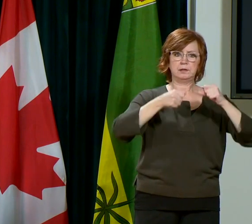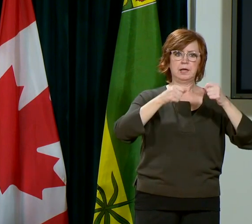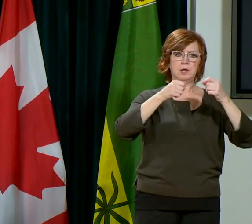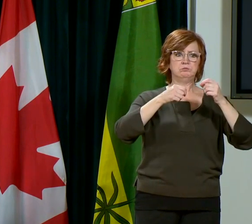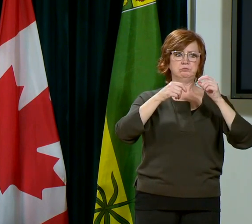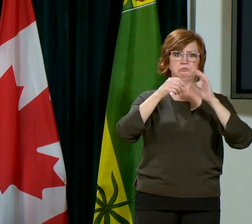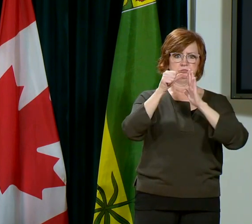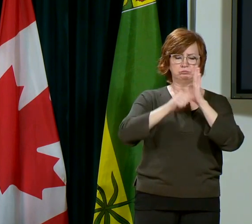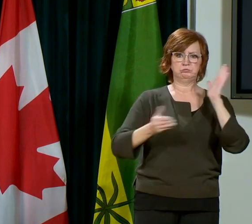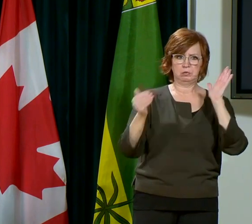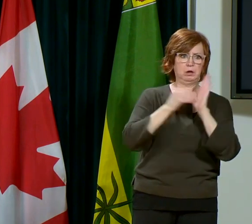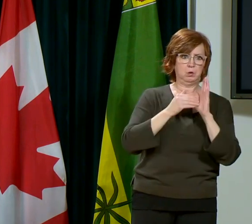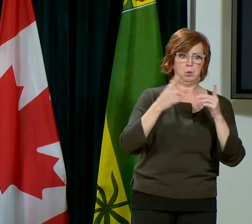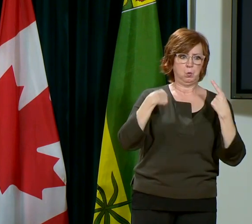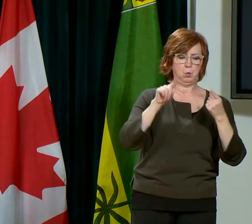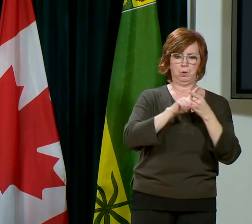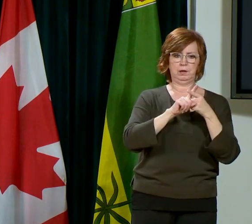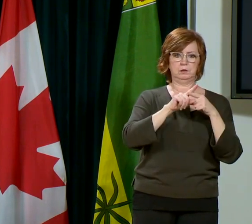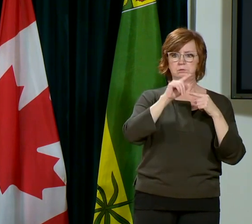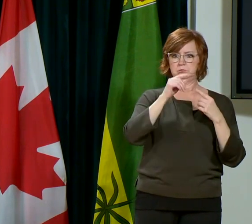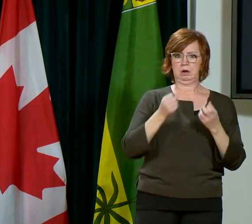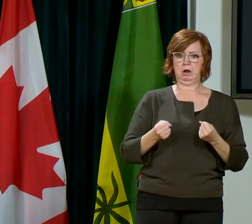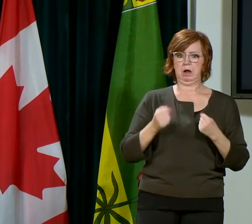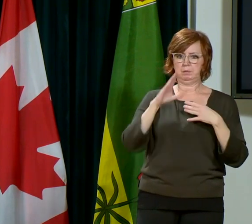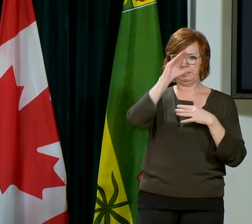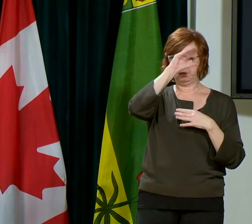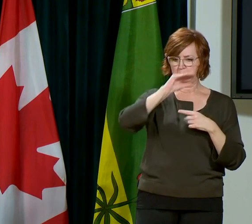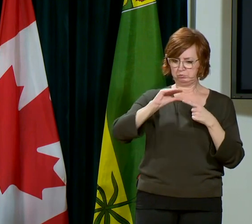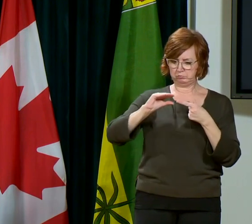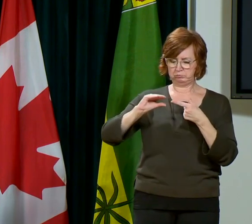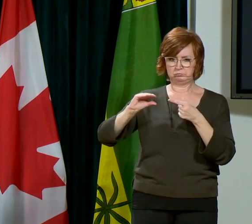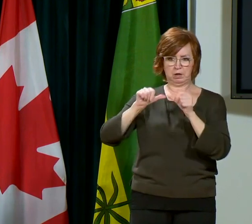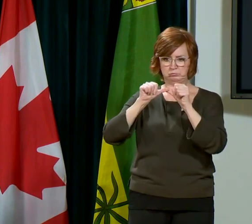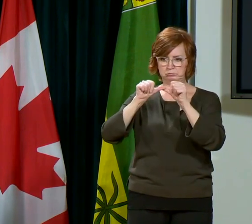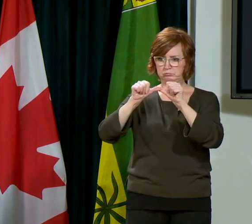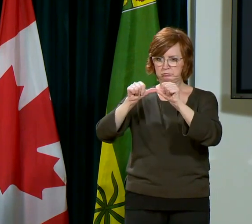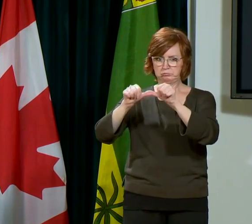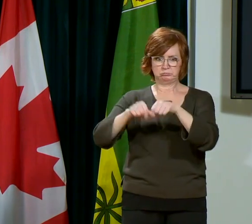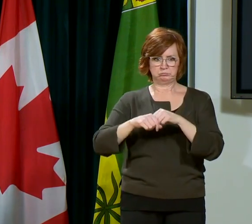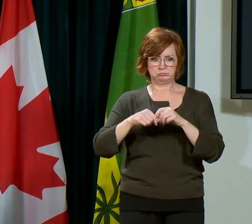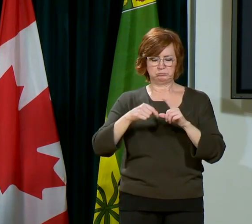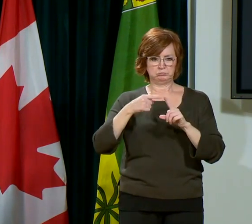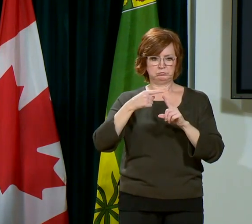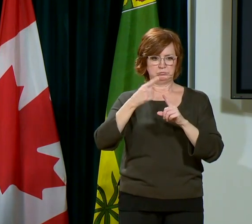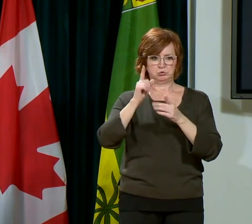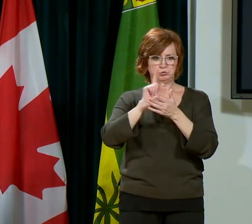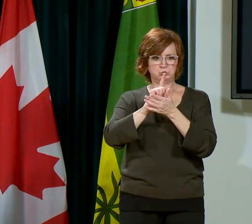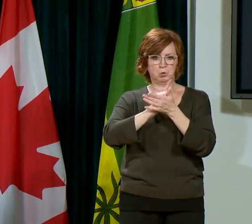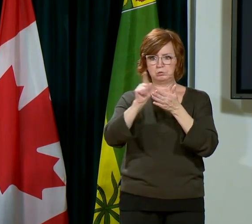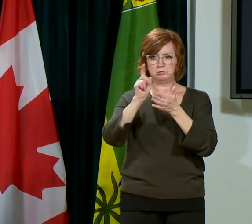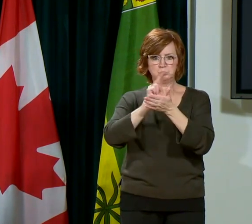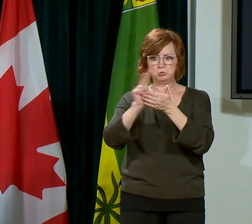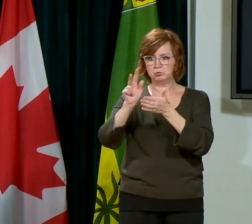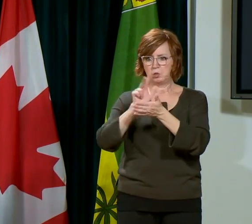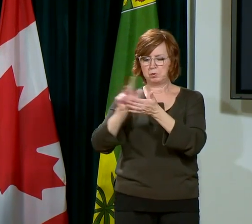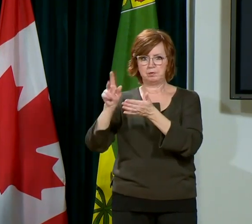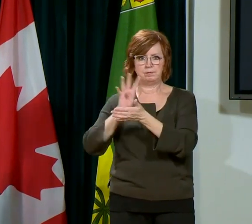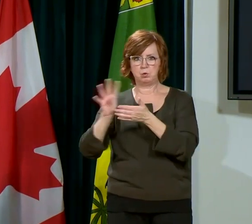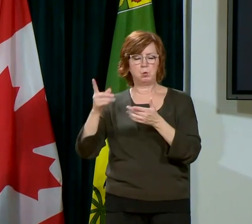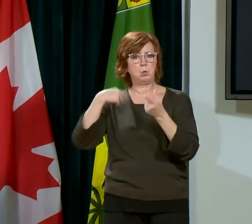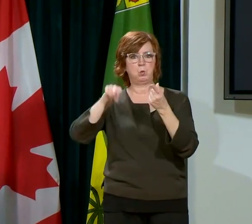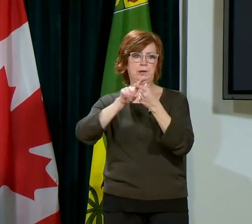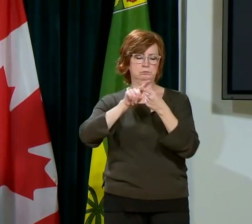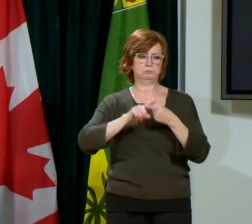question is, at what pace of the amount of cases that we've been seeing on a daily basis do we start to move back to business as usual from a health